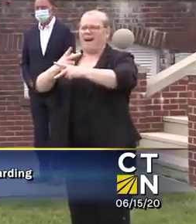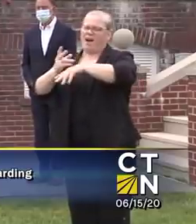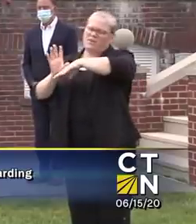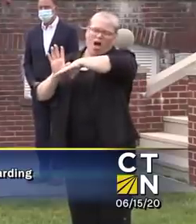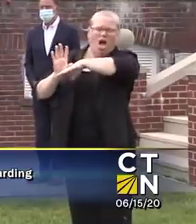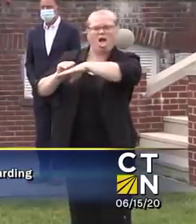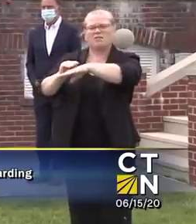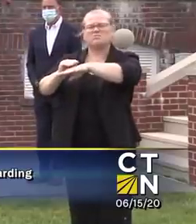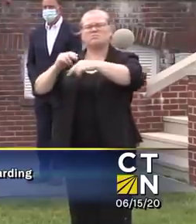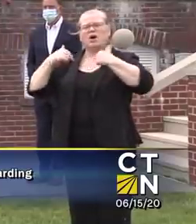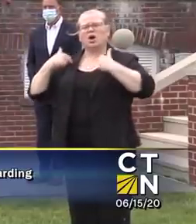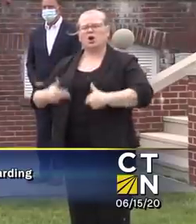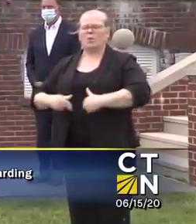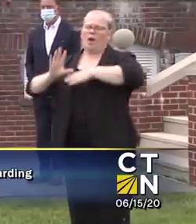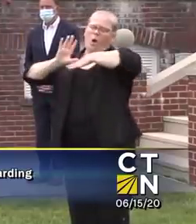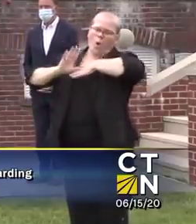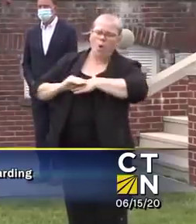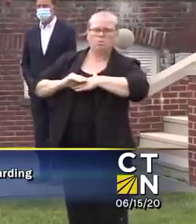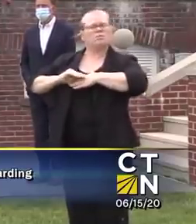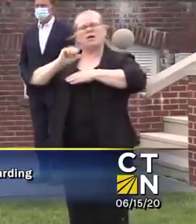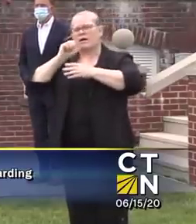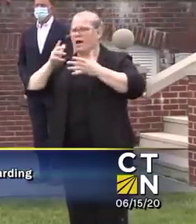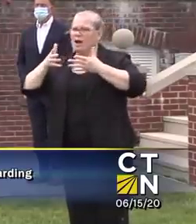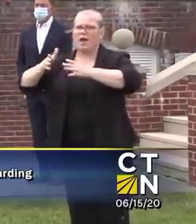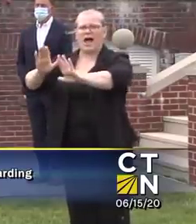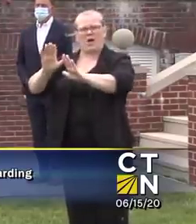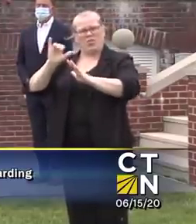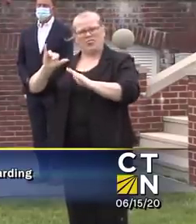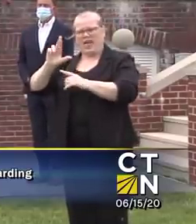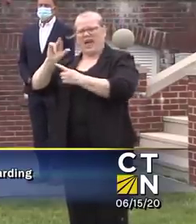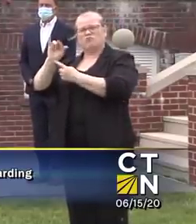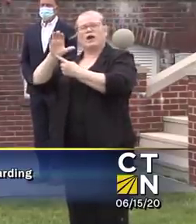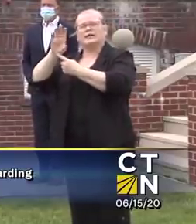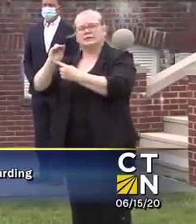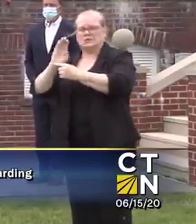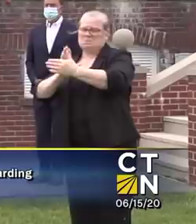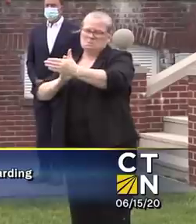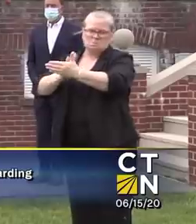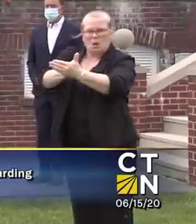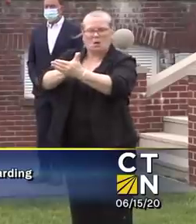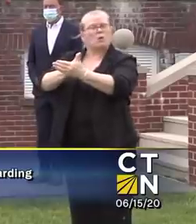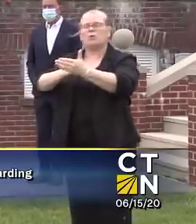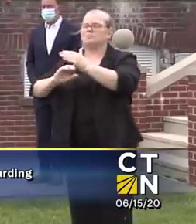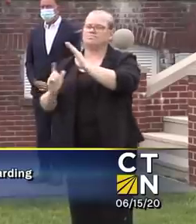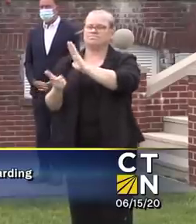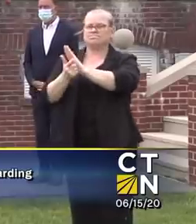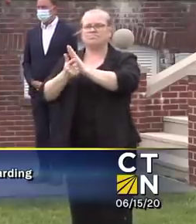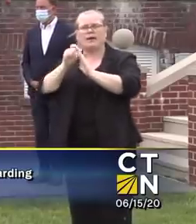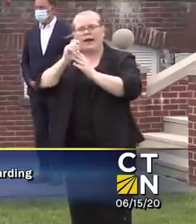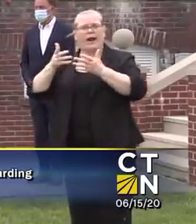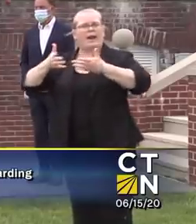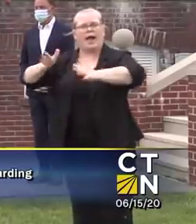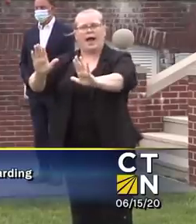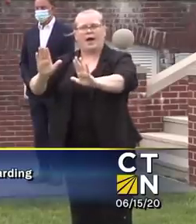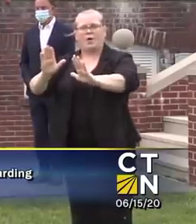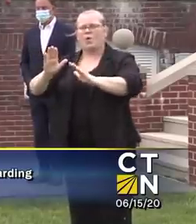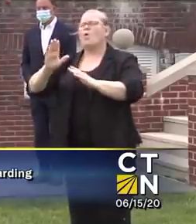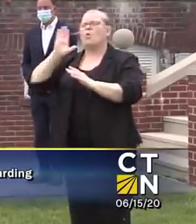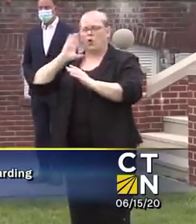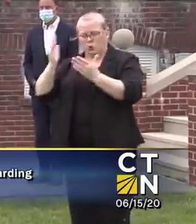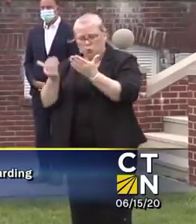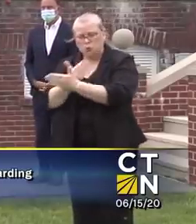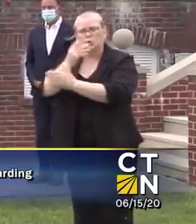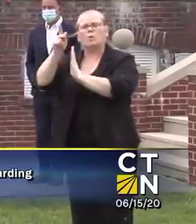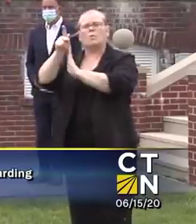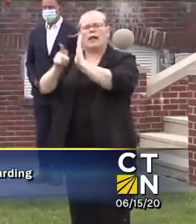the scourge of racism to exist, and to come up with executive policies and ask our legislator to come back and special